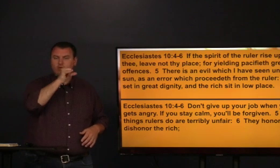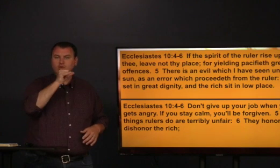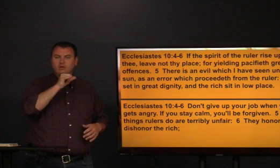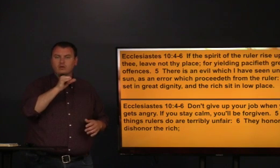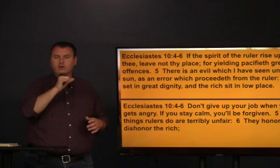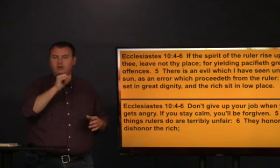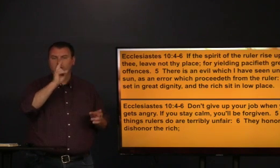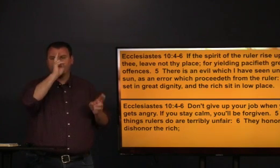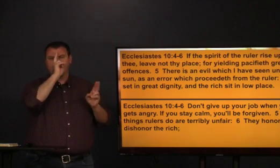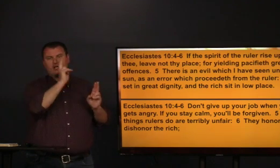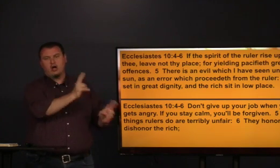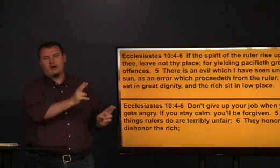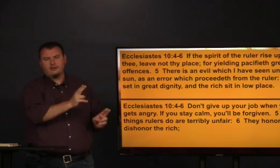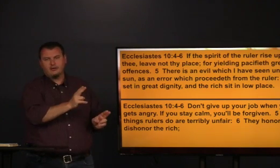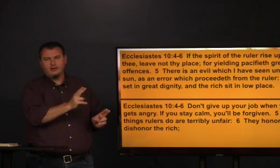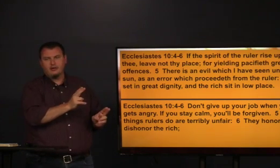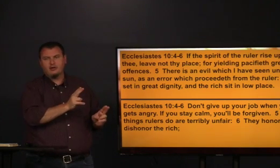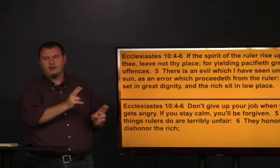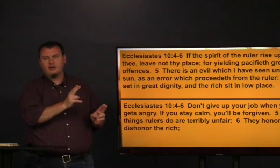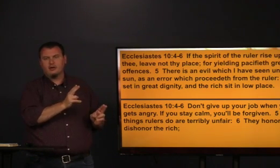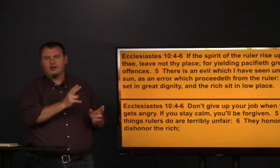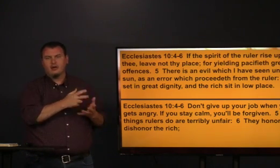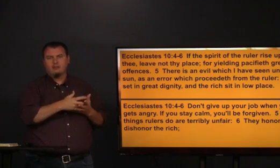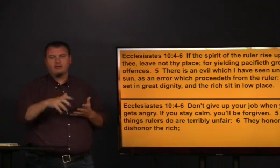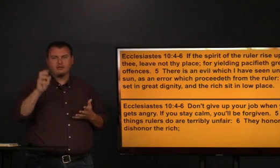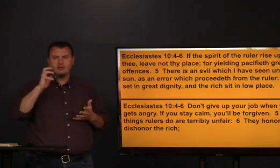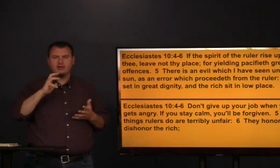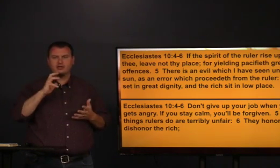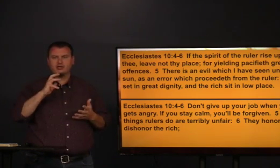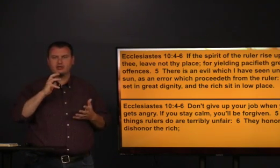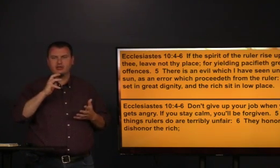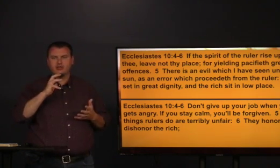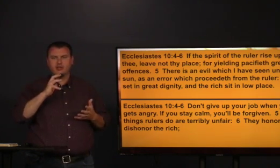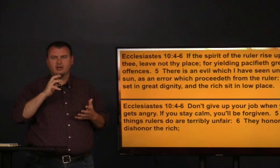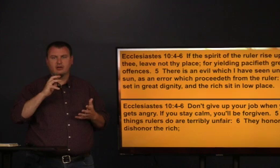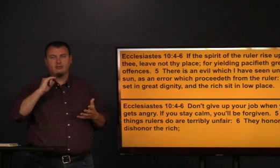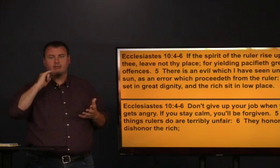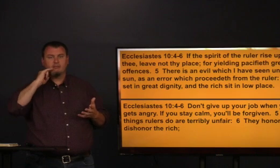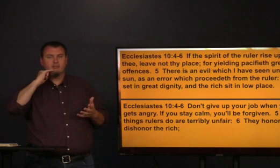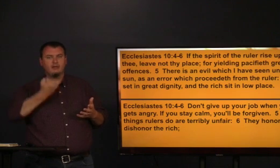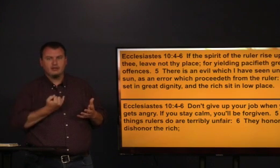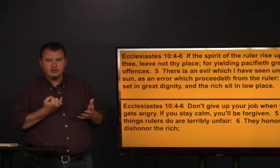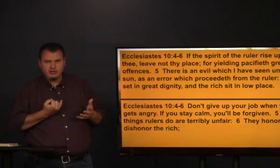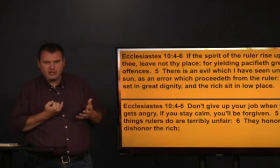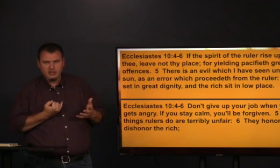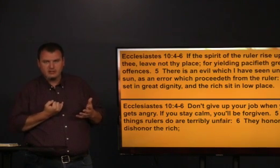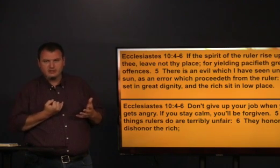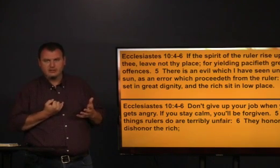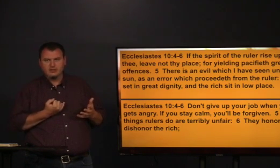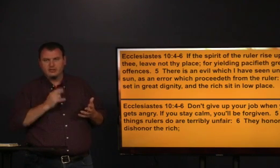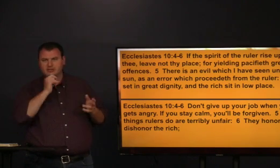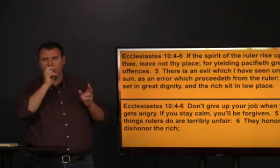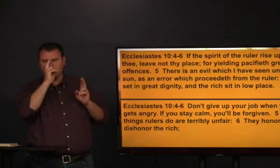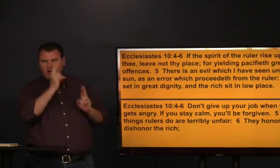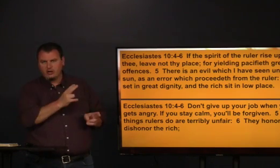Fool is honored, but the rich may be jealous, not honored.